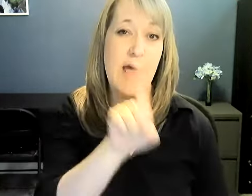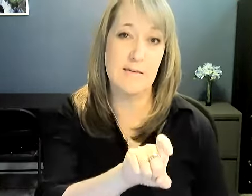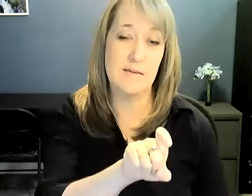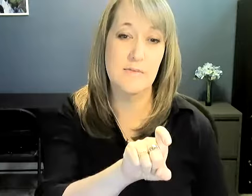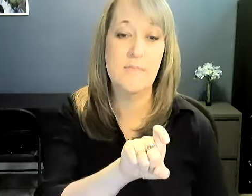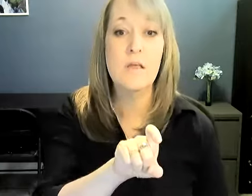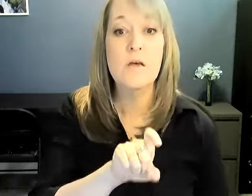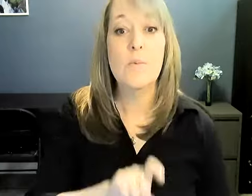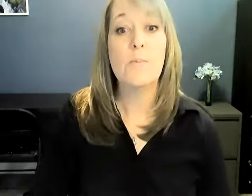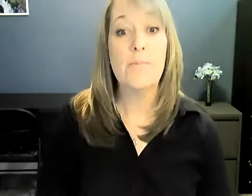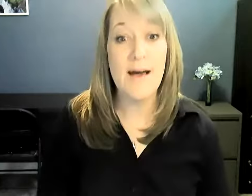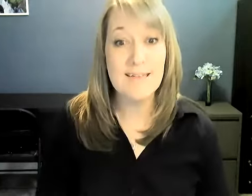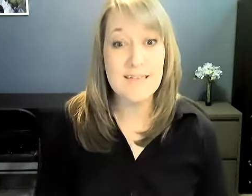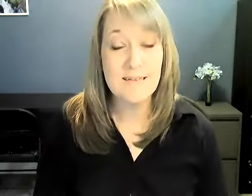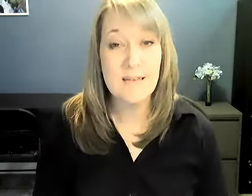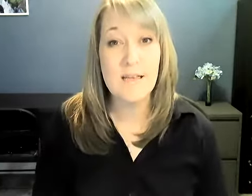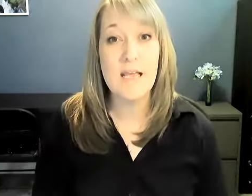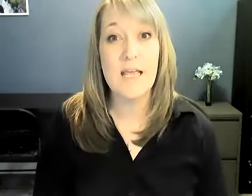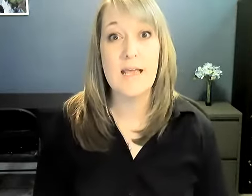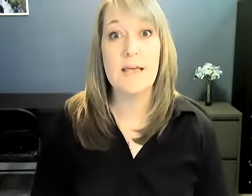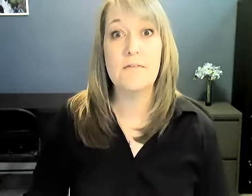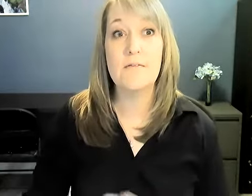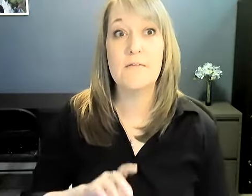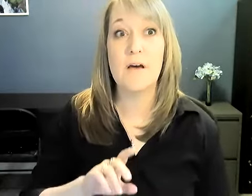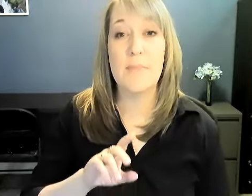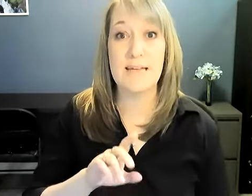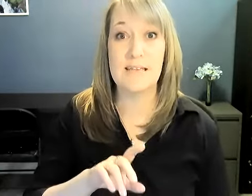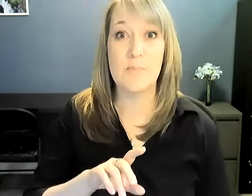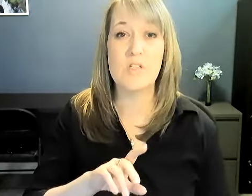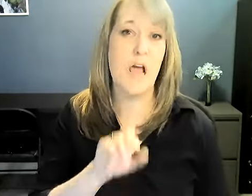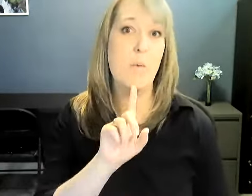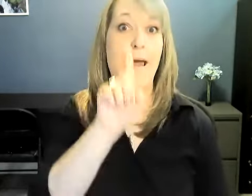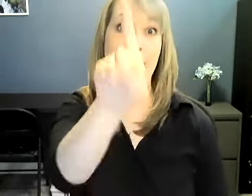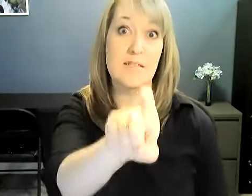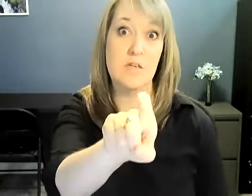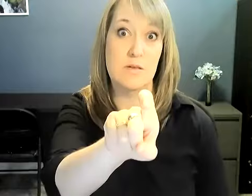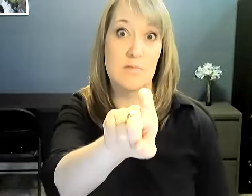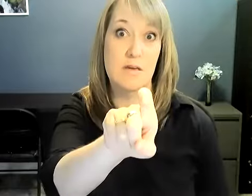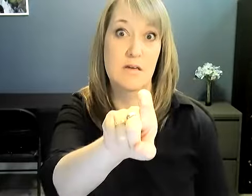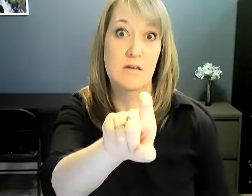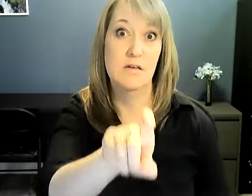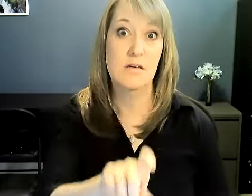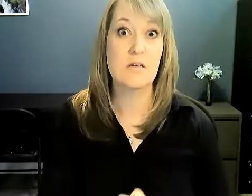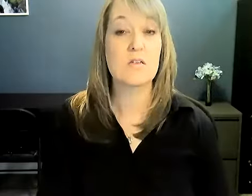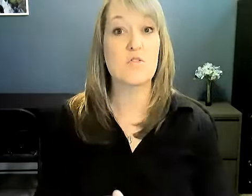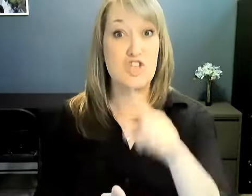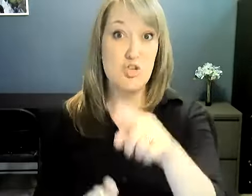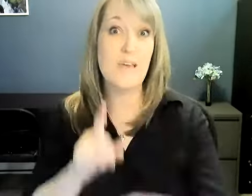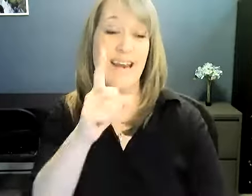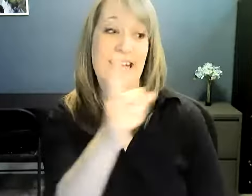Ask. But if I'm asking a person, I want to ask you something. So you can ask